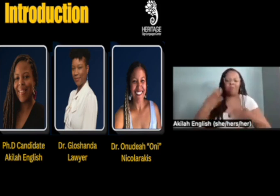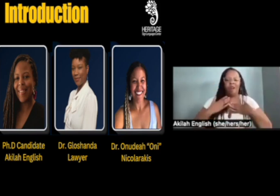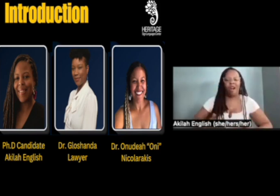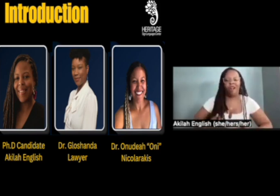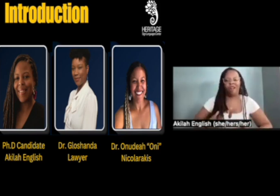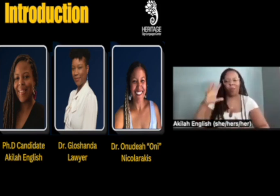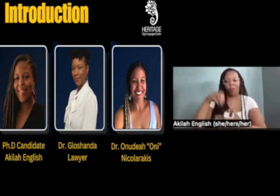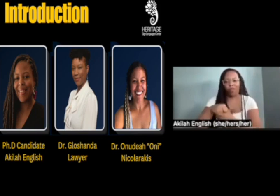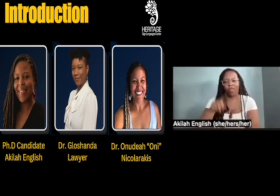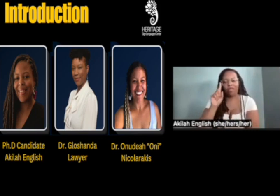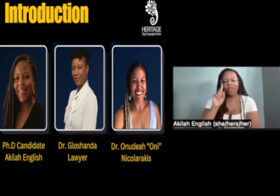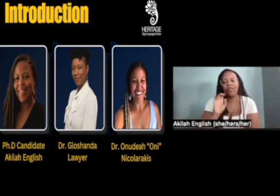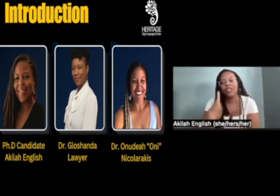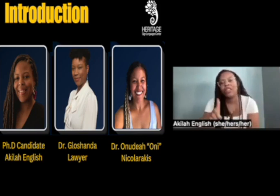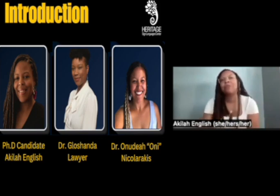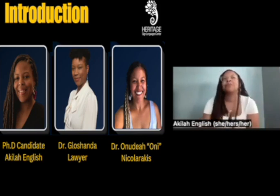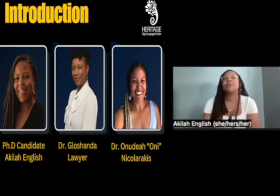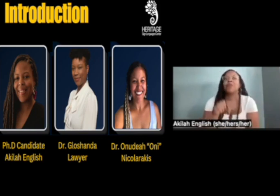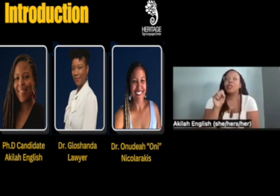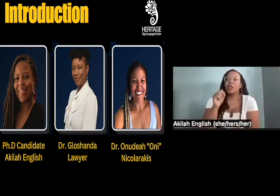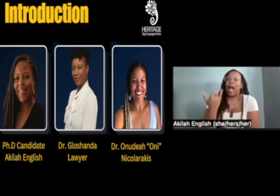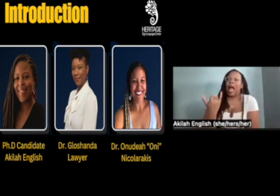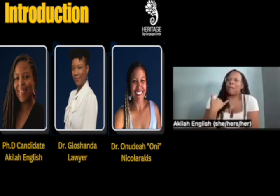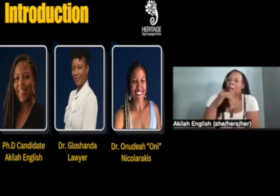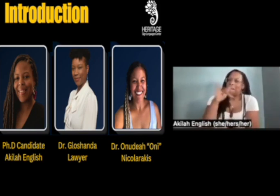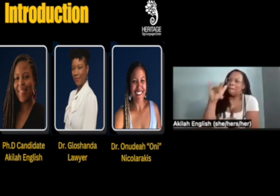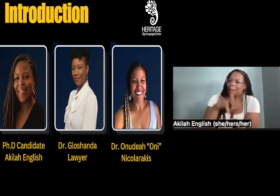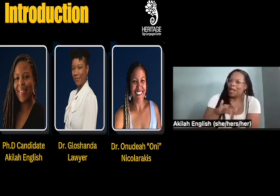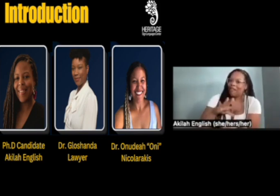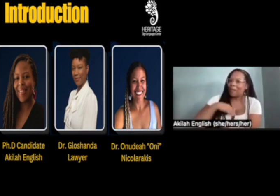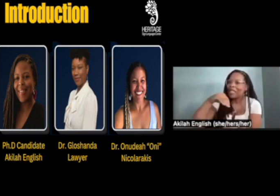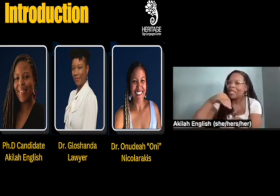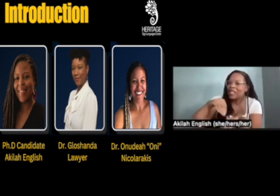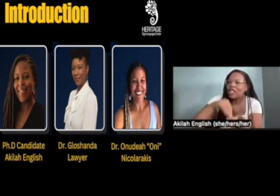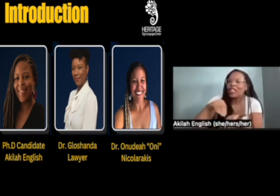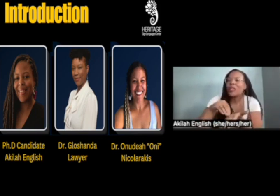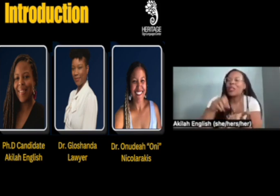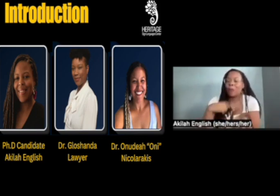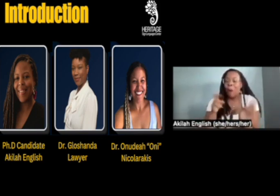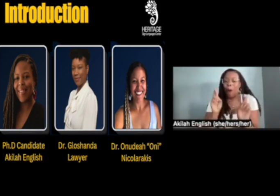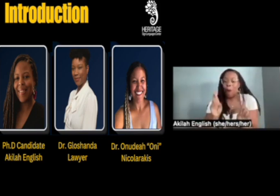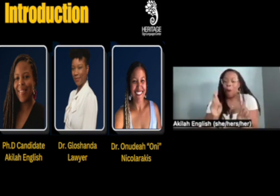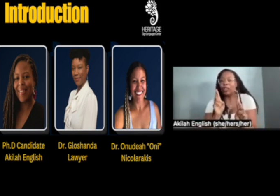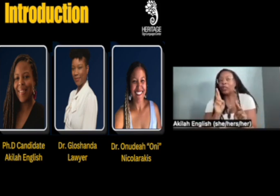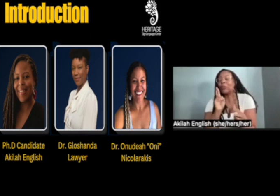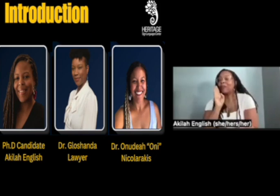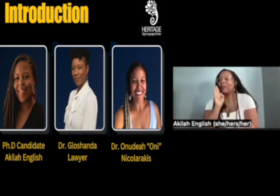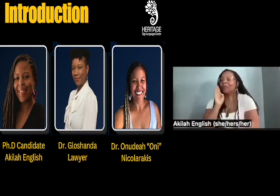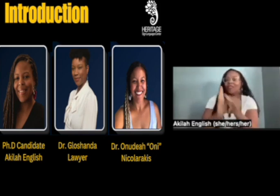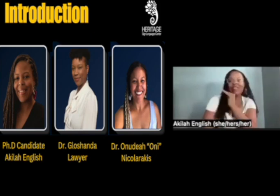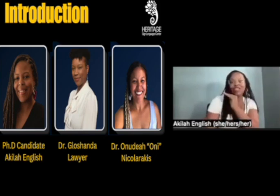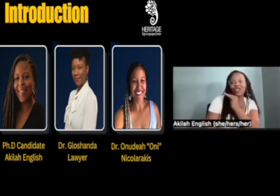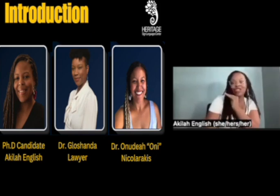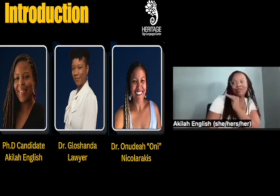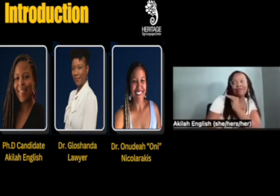what happens with them in terms of being dehumanized. And I am in the middle of my doctoral,